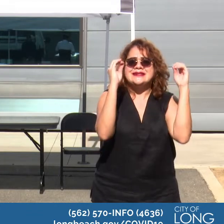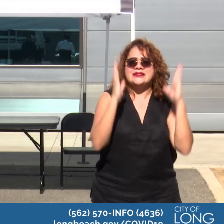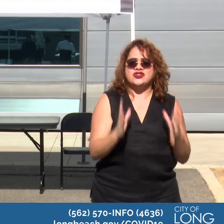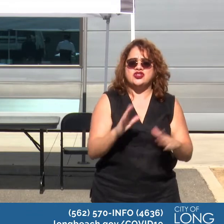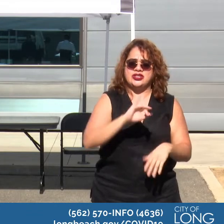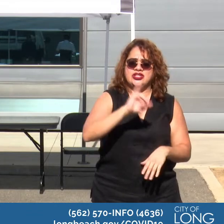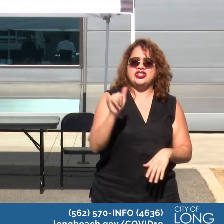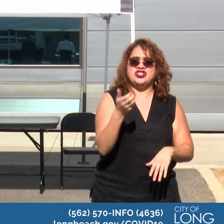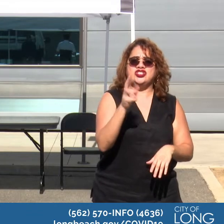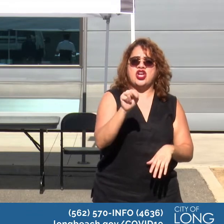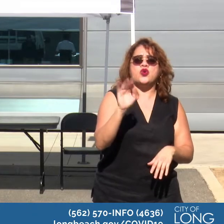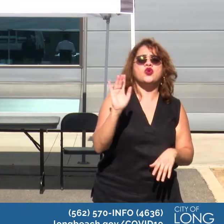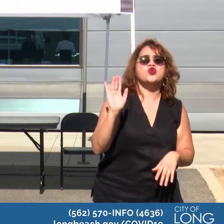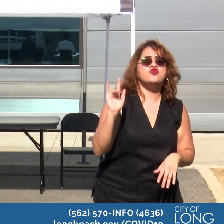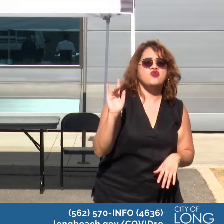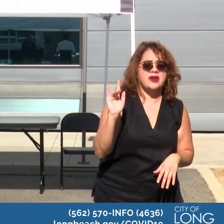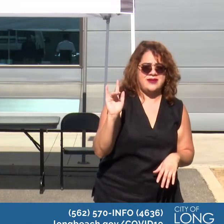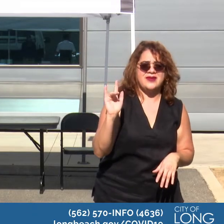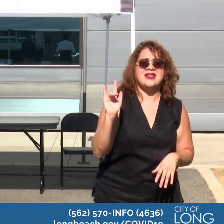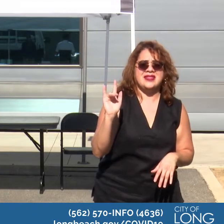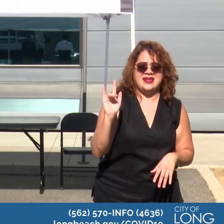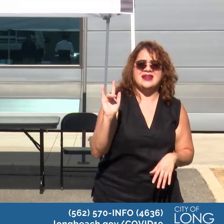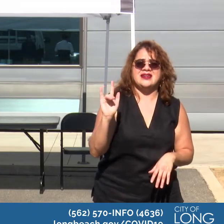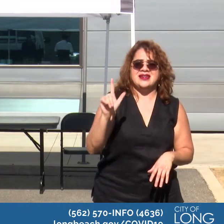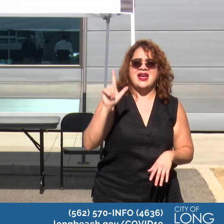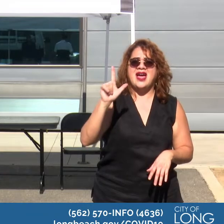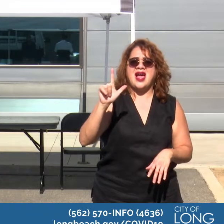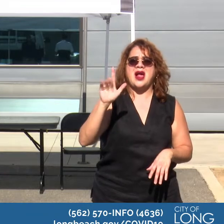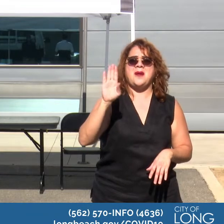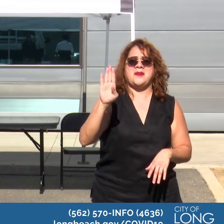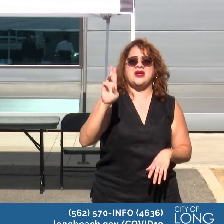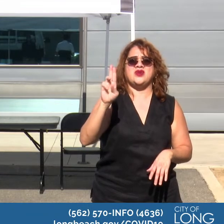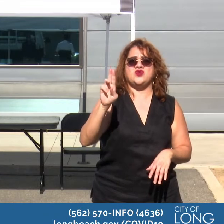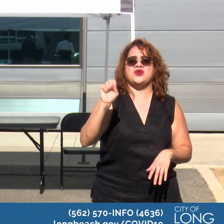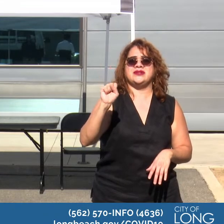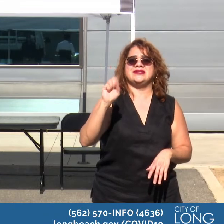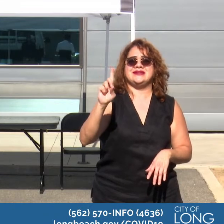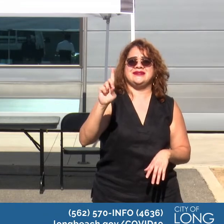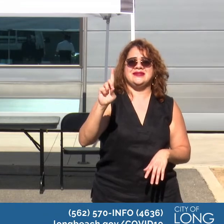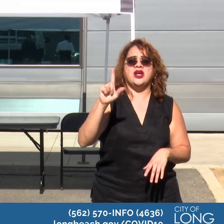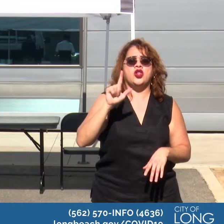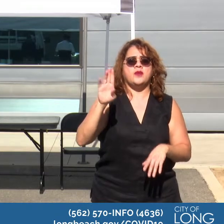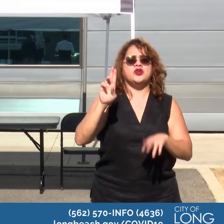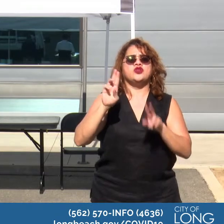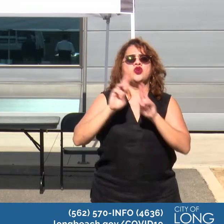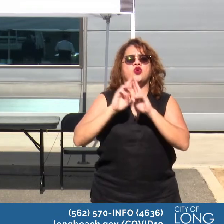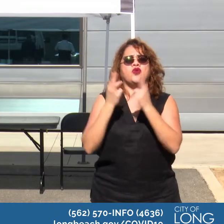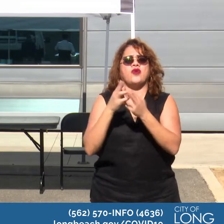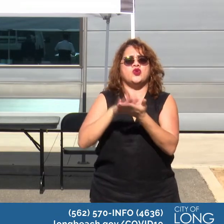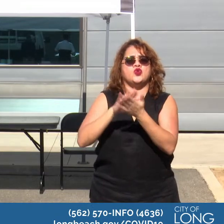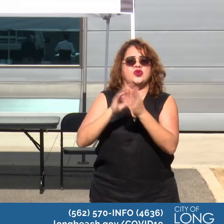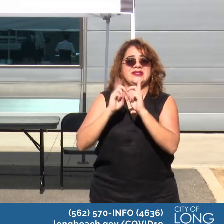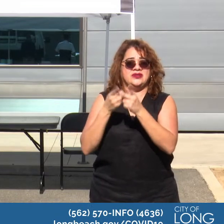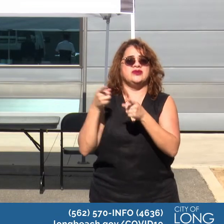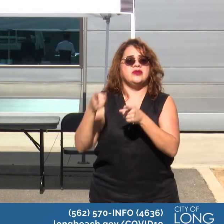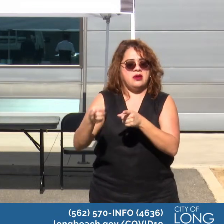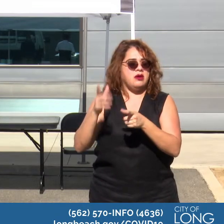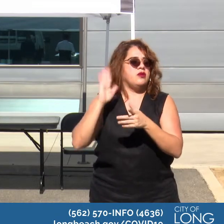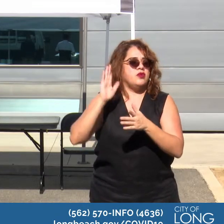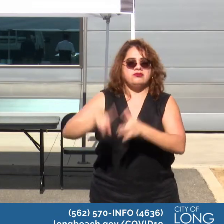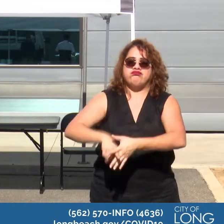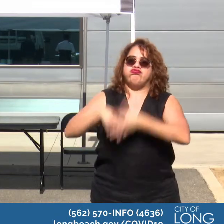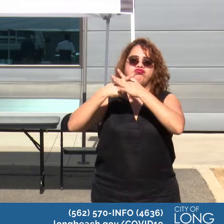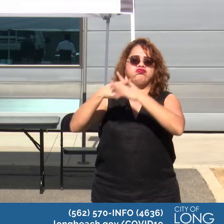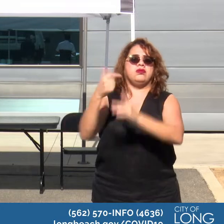25th, Long Beach Unified School District will start their vaccination process. And being announced today is that Long Beach